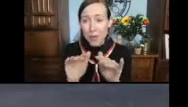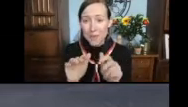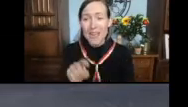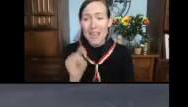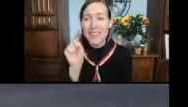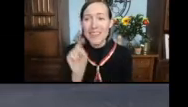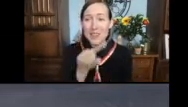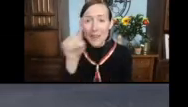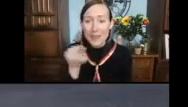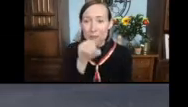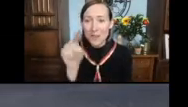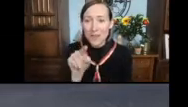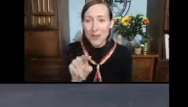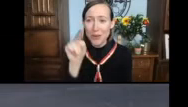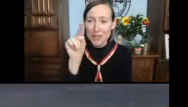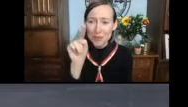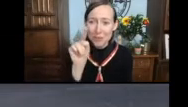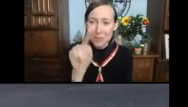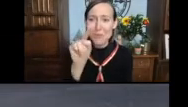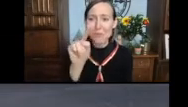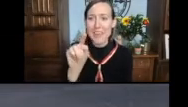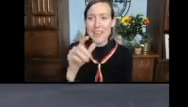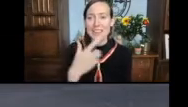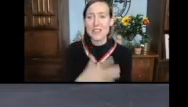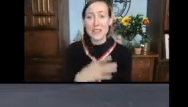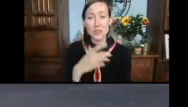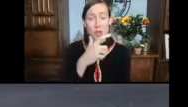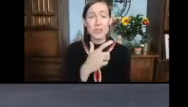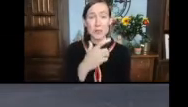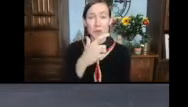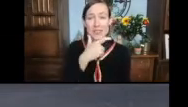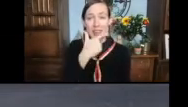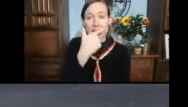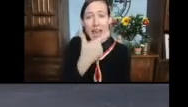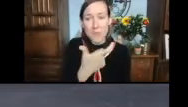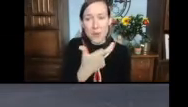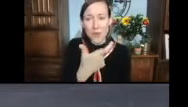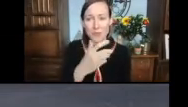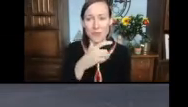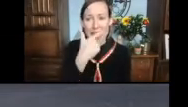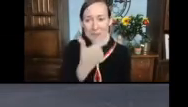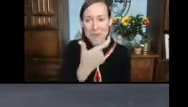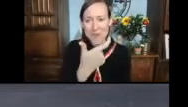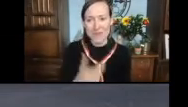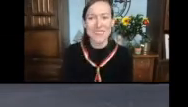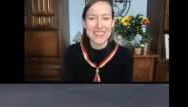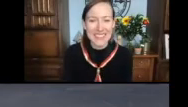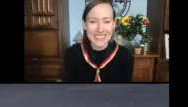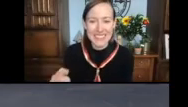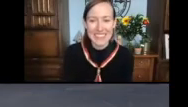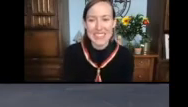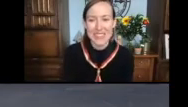apple, then it'll have a little video and you'll push play and it'll show someone saying apple, apple,